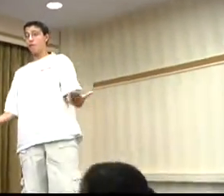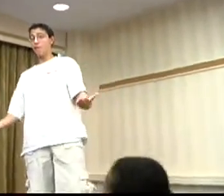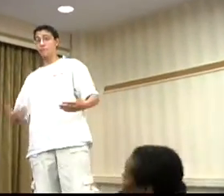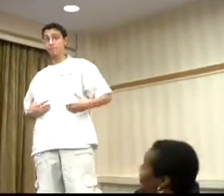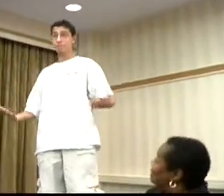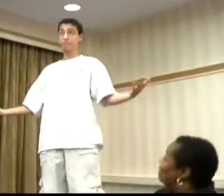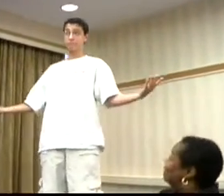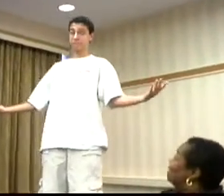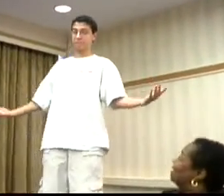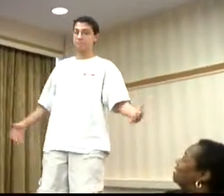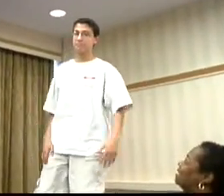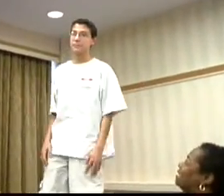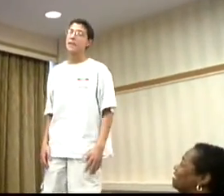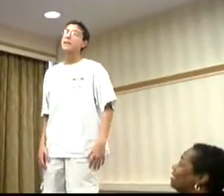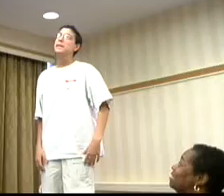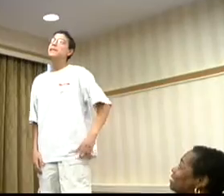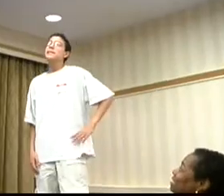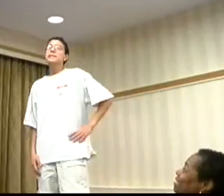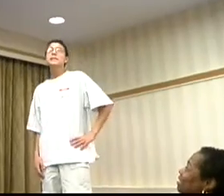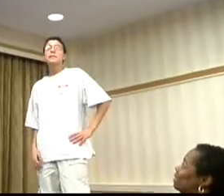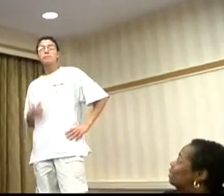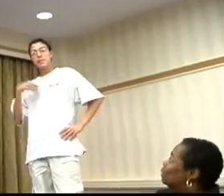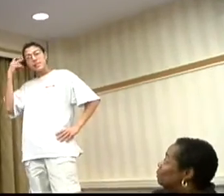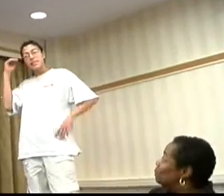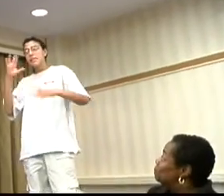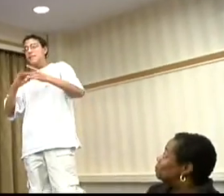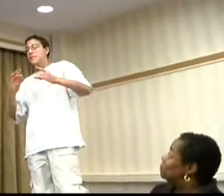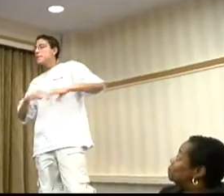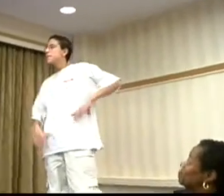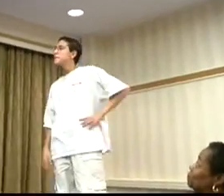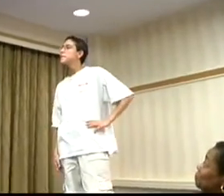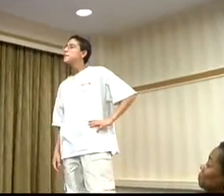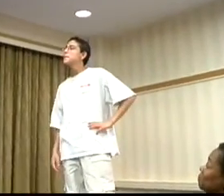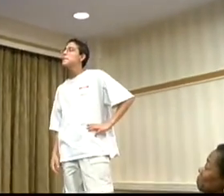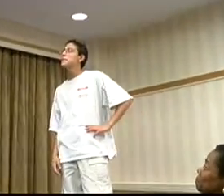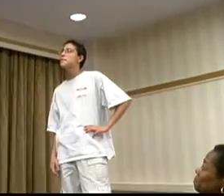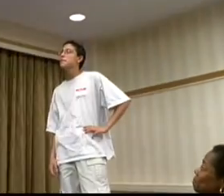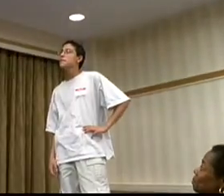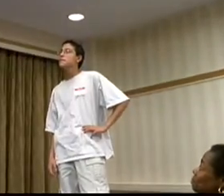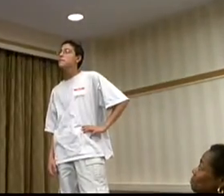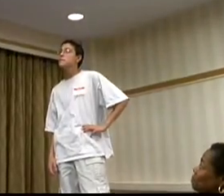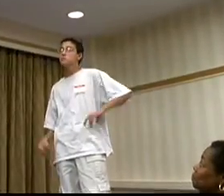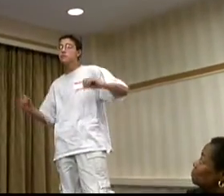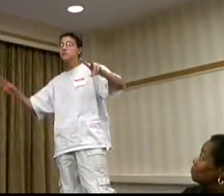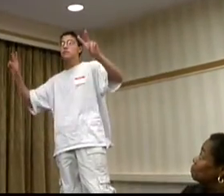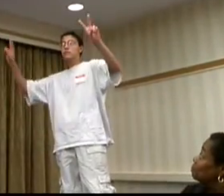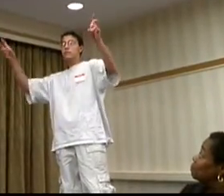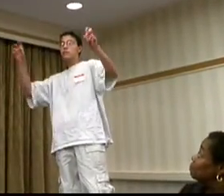I'm here because you're making me get up here, so here I am. I got to think of a story. Okay.